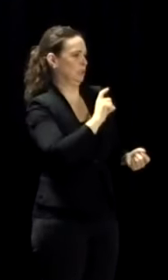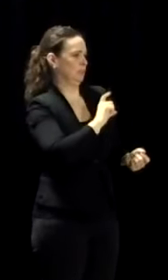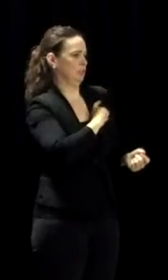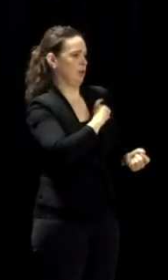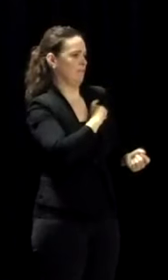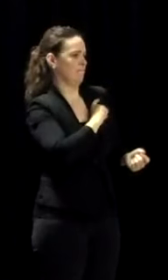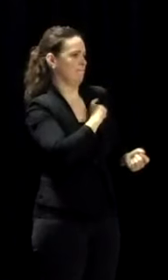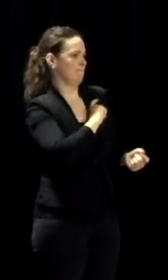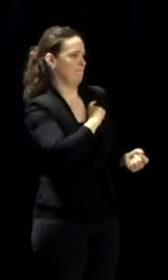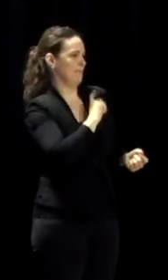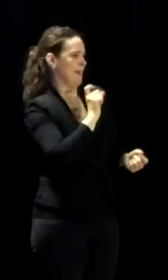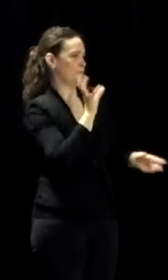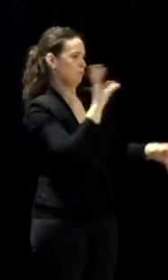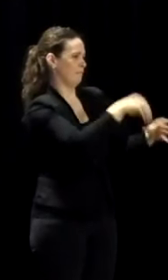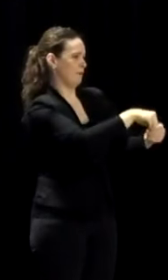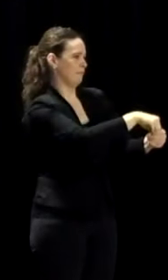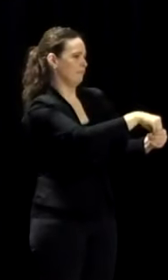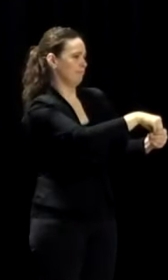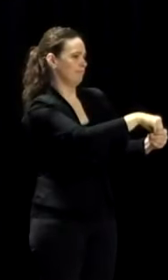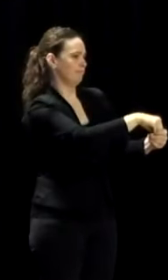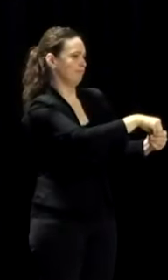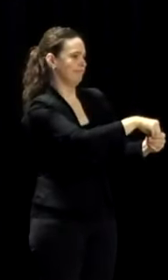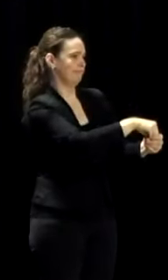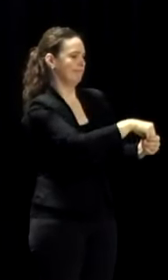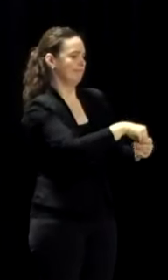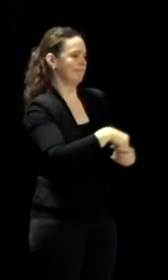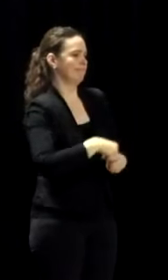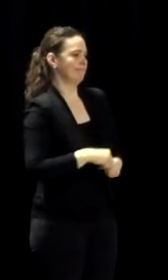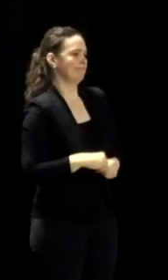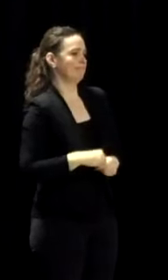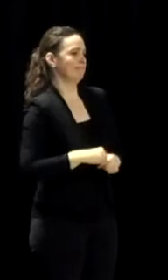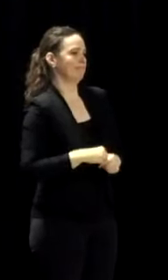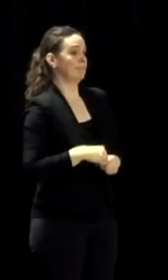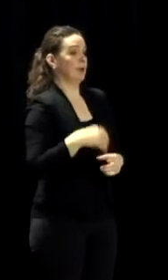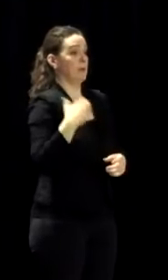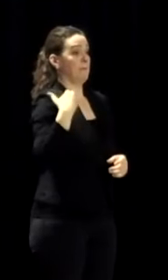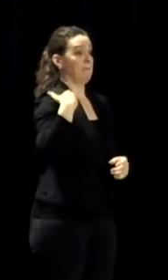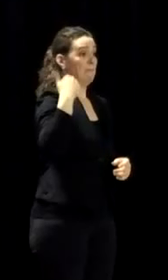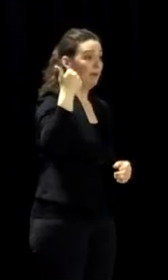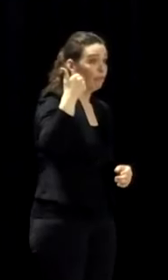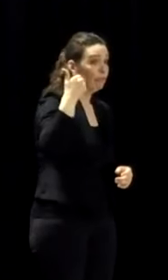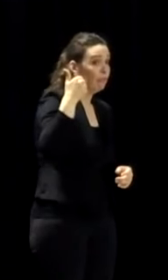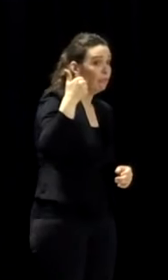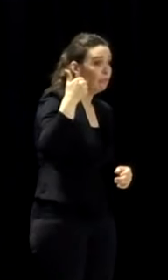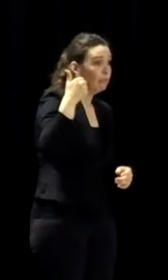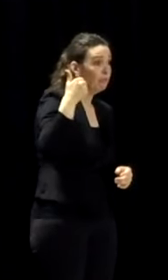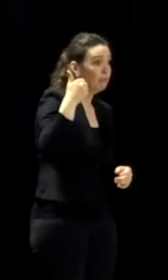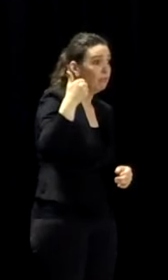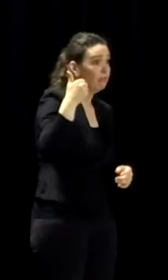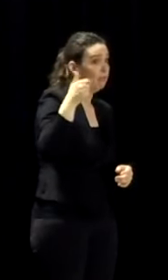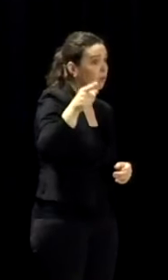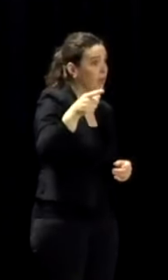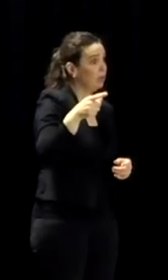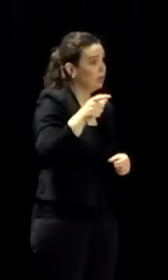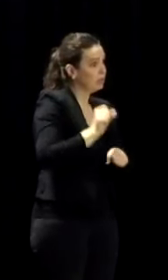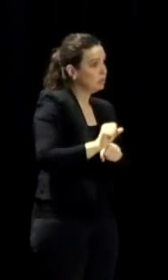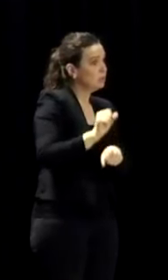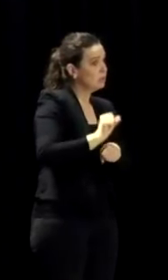to make a judgment call, right? The mayor's got his SPD. They're going to be in a position where they're going to make a judgment call. I